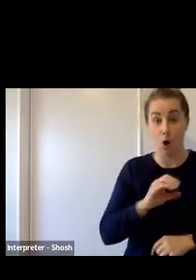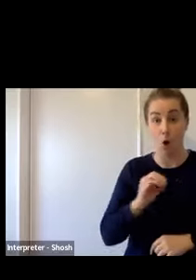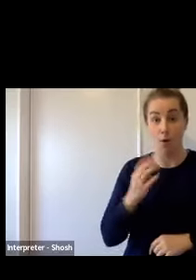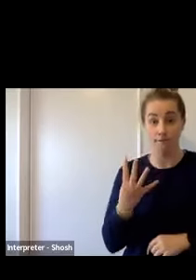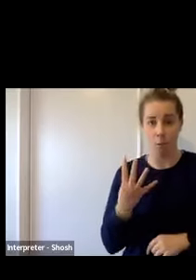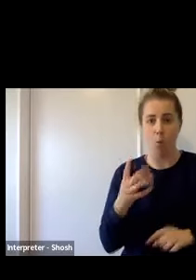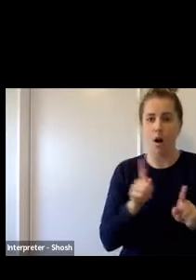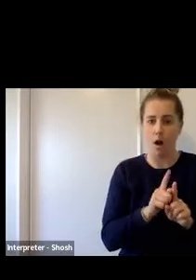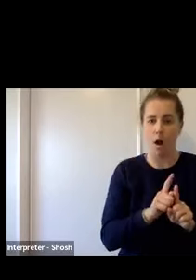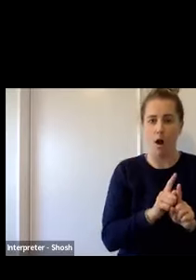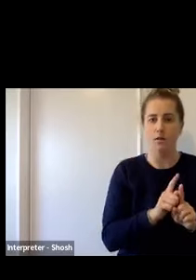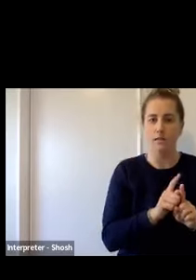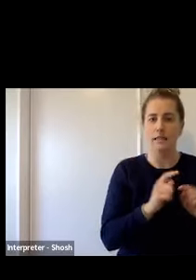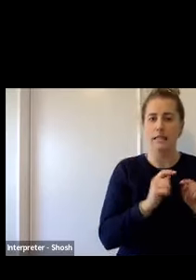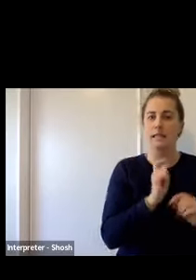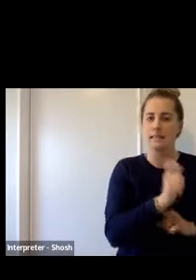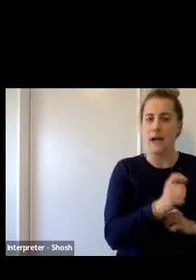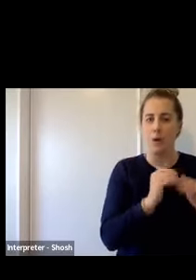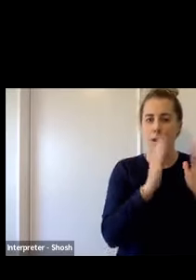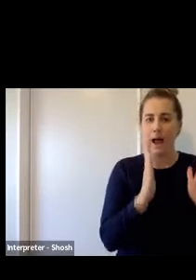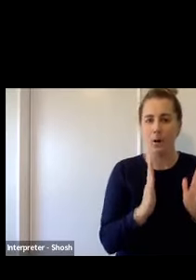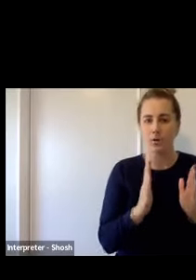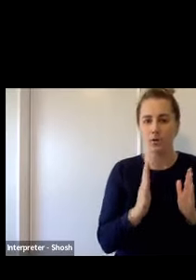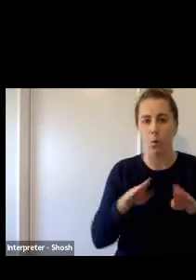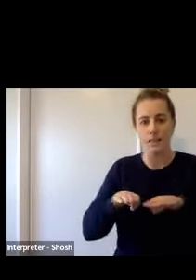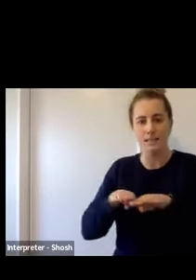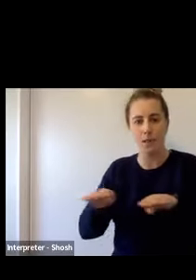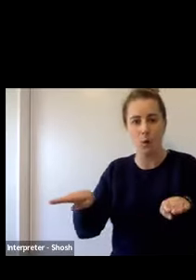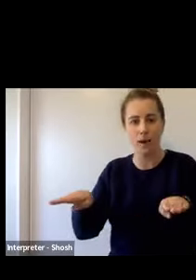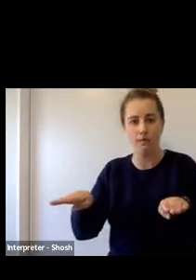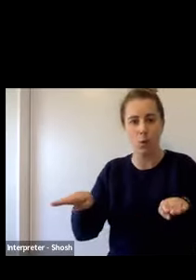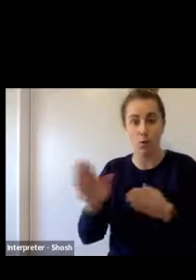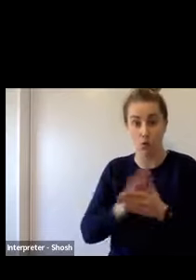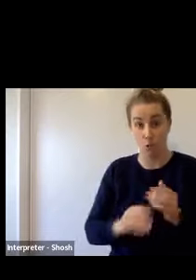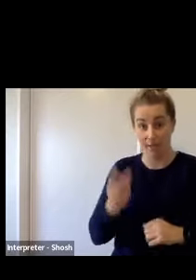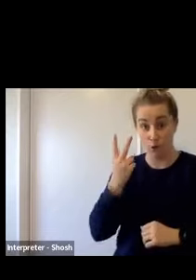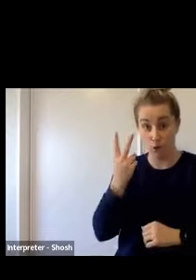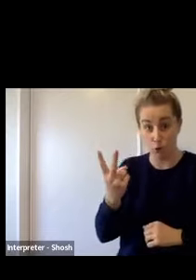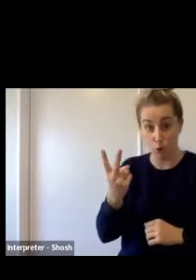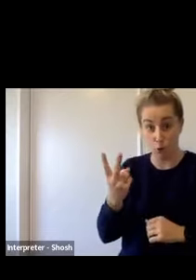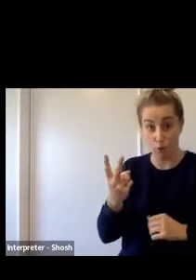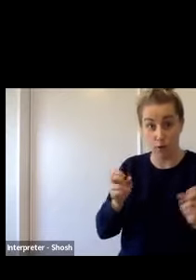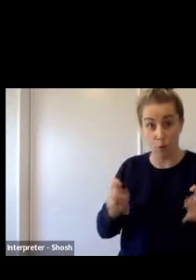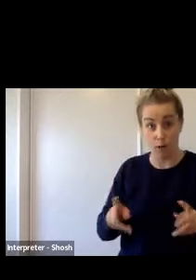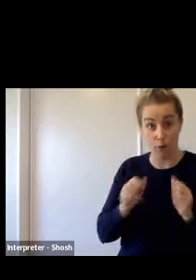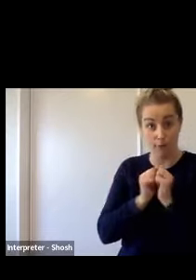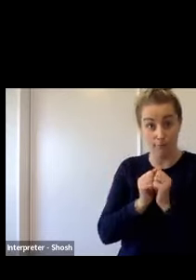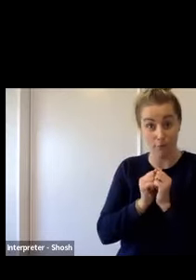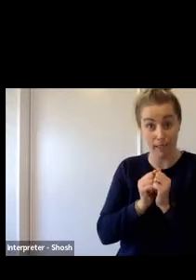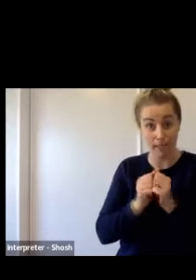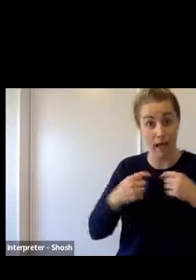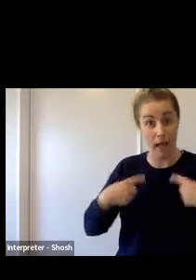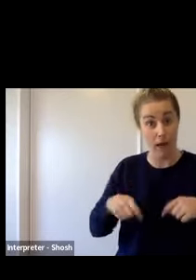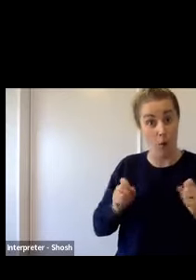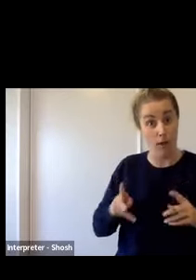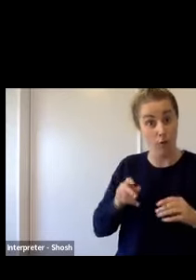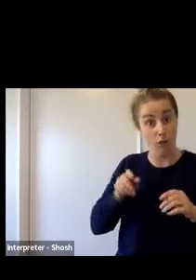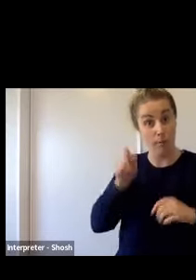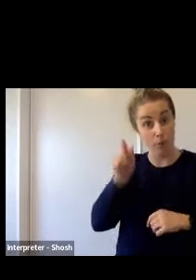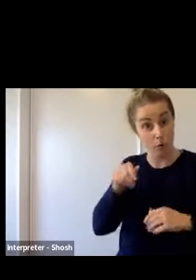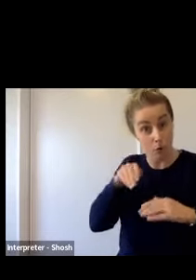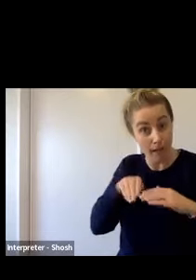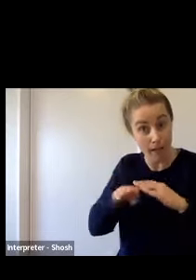townhouses and half of them are single level apartments. So 2 wheelchair friendly units, which allows a wheelchair person to get in the front